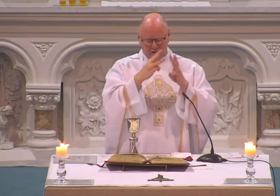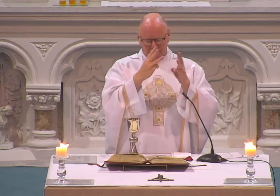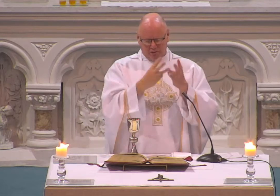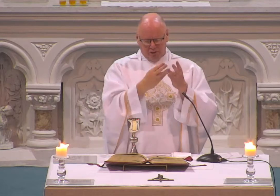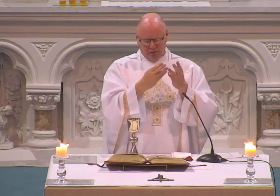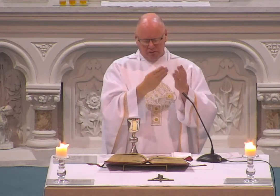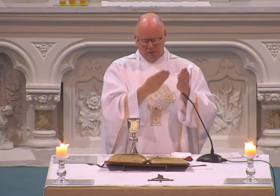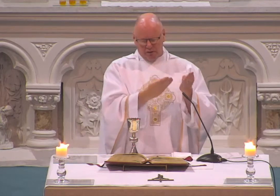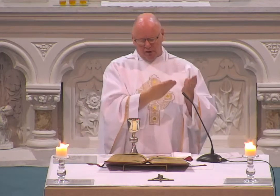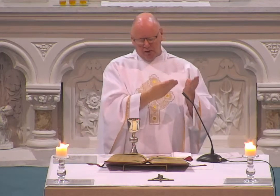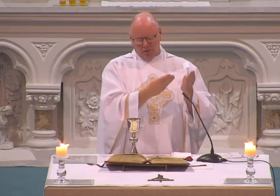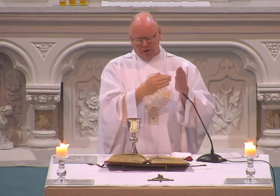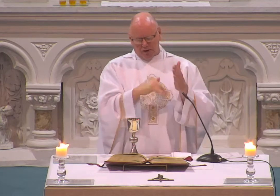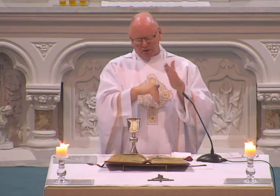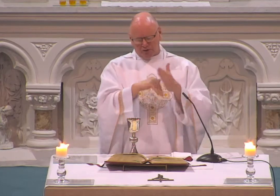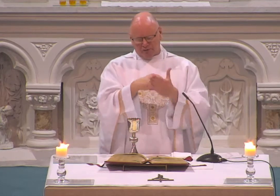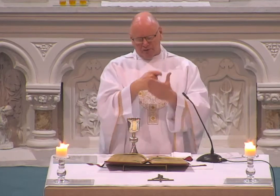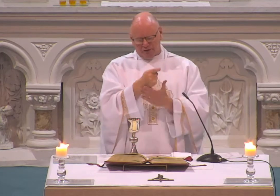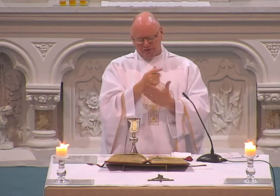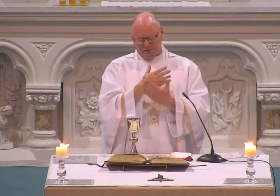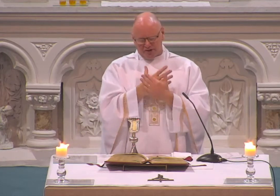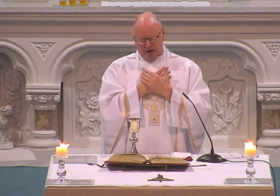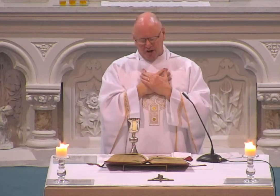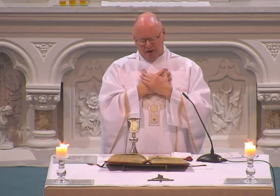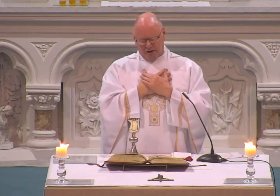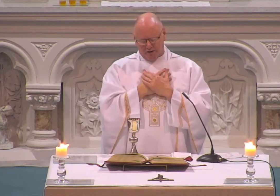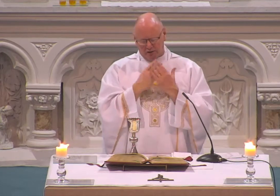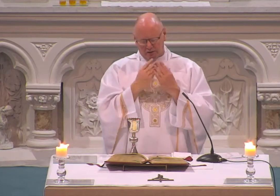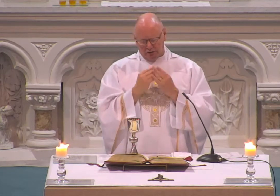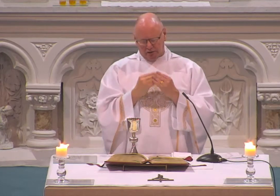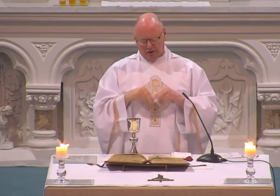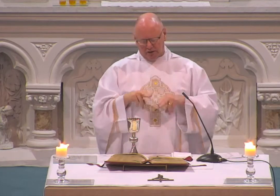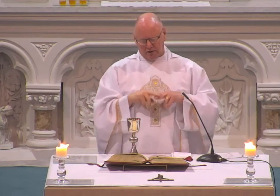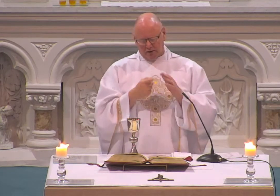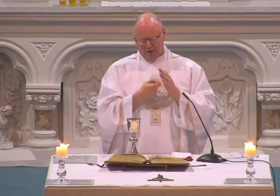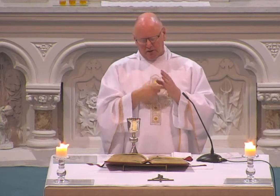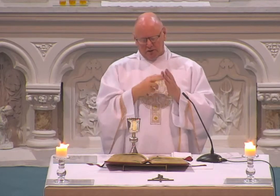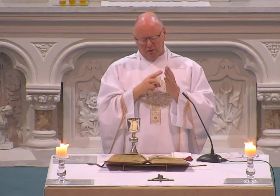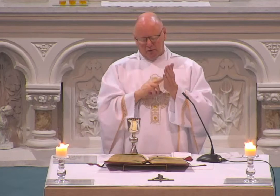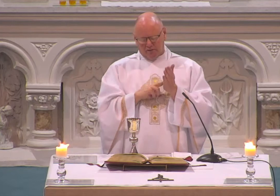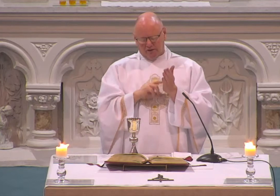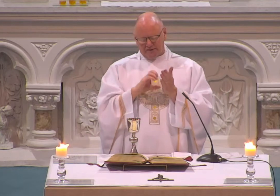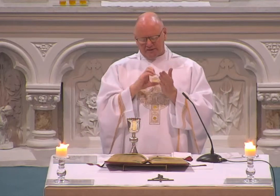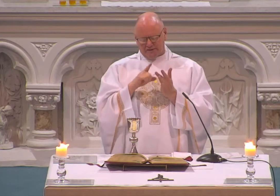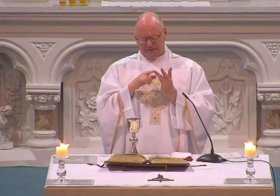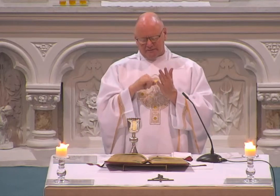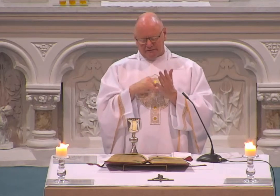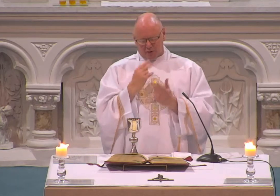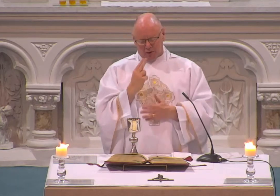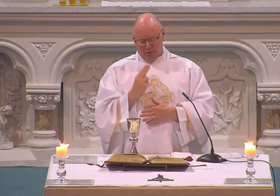world. Bring her to the fullness of charity, together with Francis, our Pope,